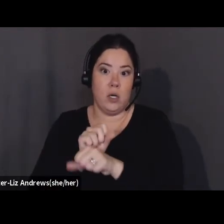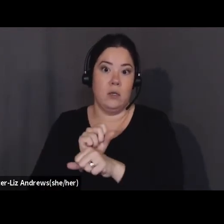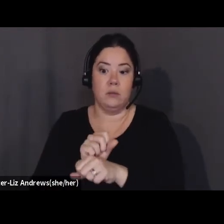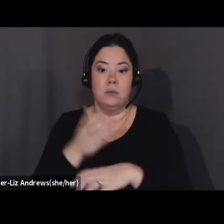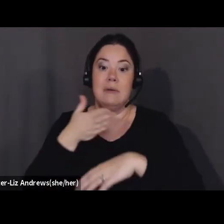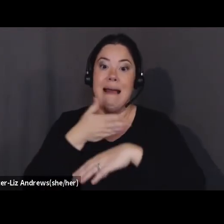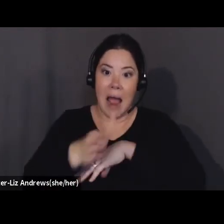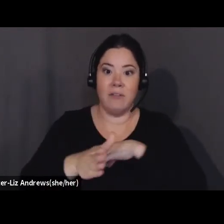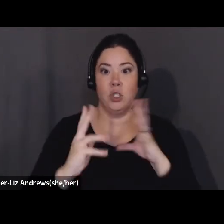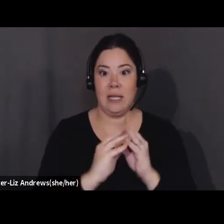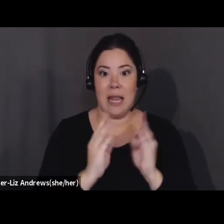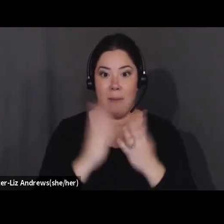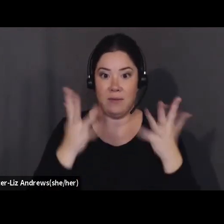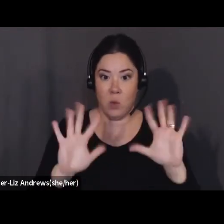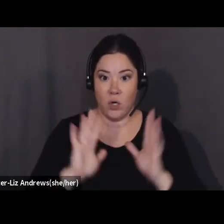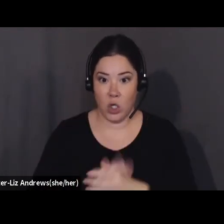they're continuing to work on.